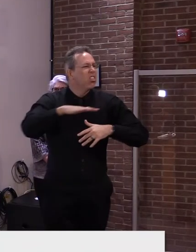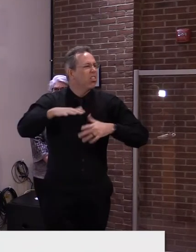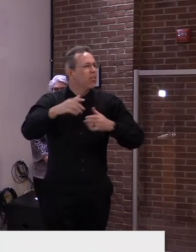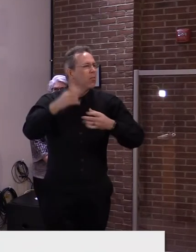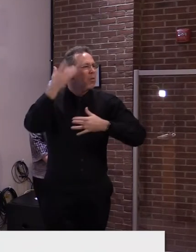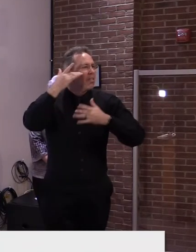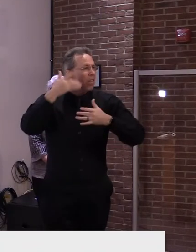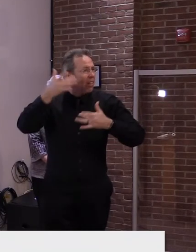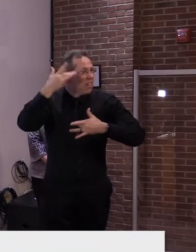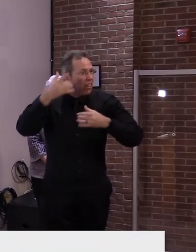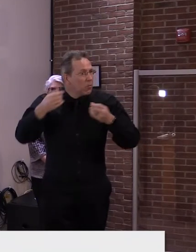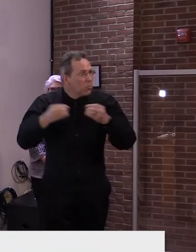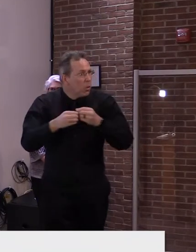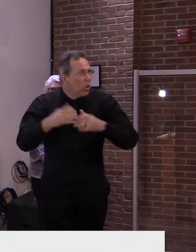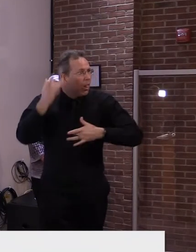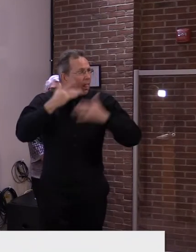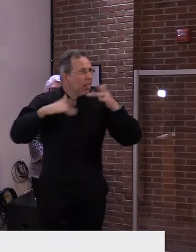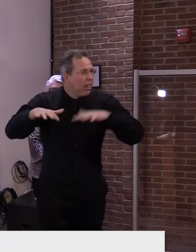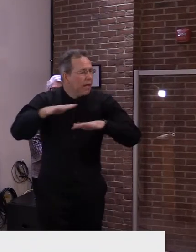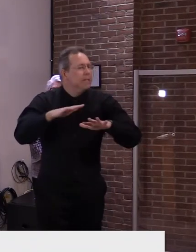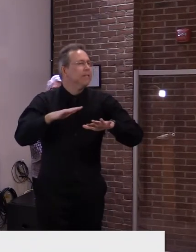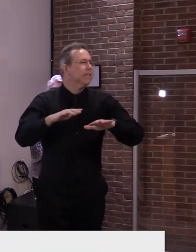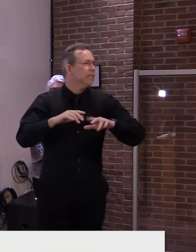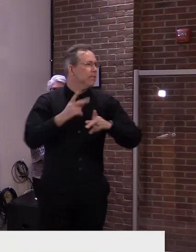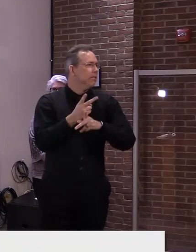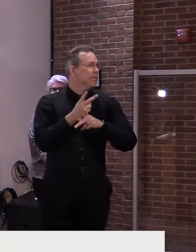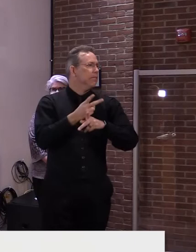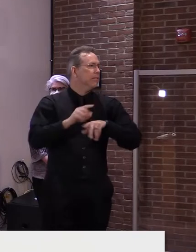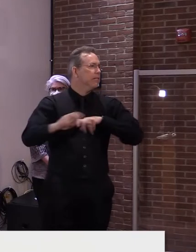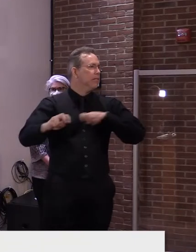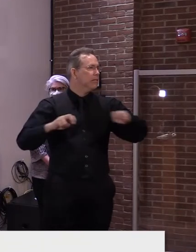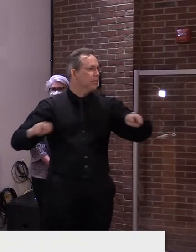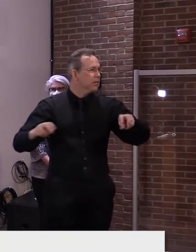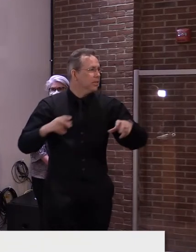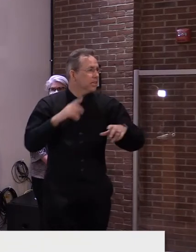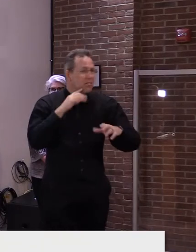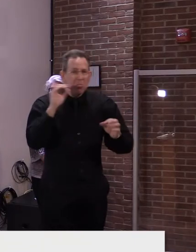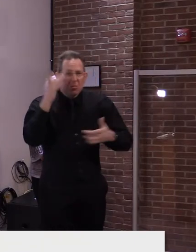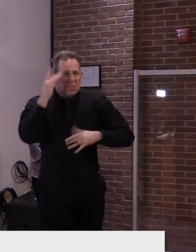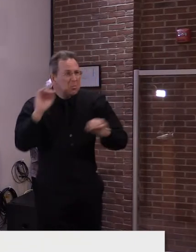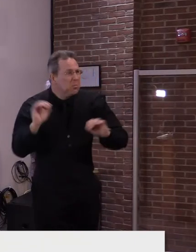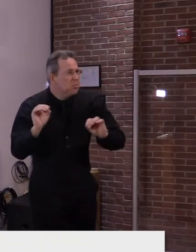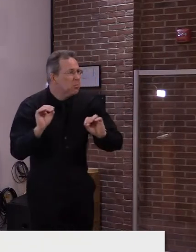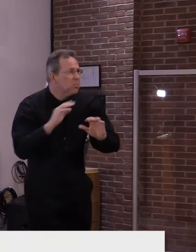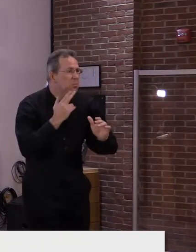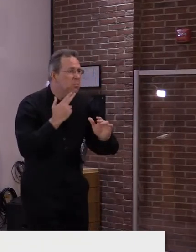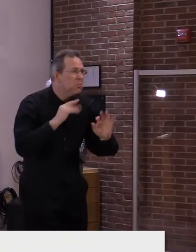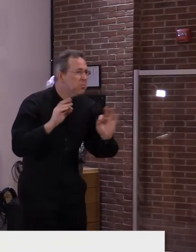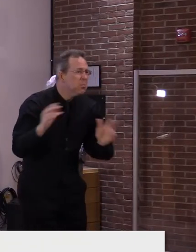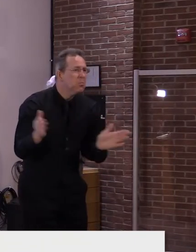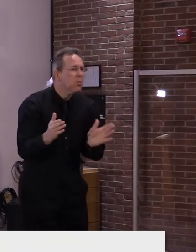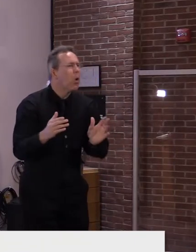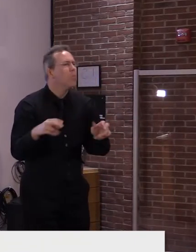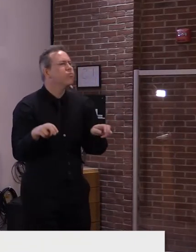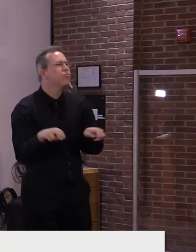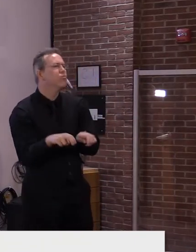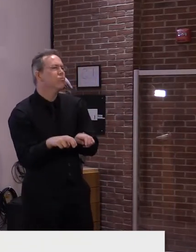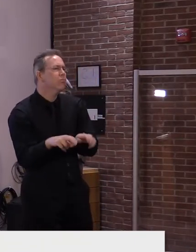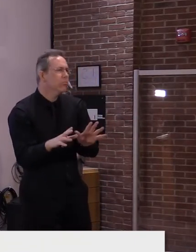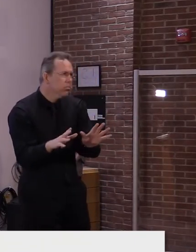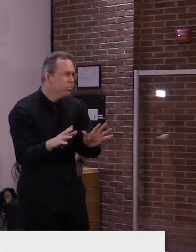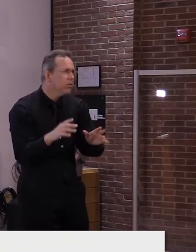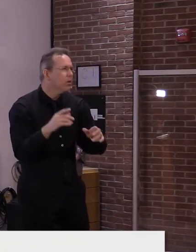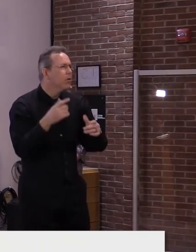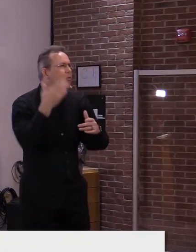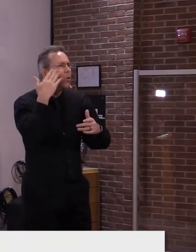definitions of what low, medium, substantial, and high are. If they're similar to